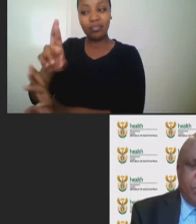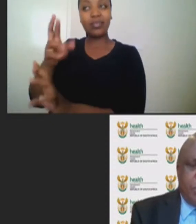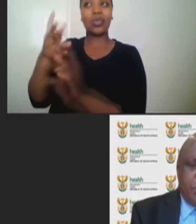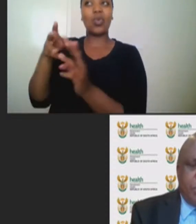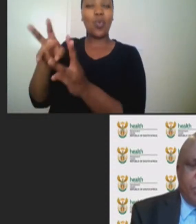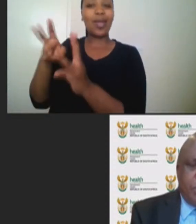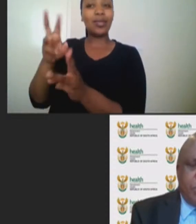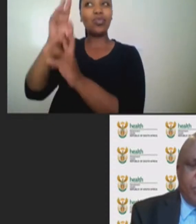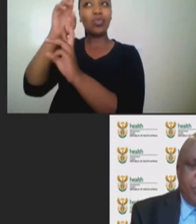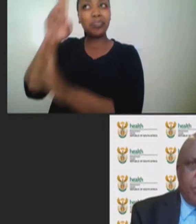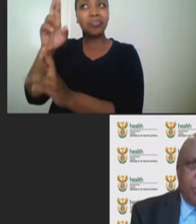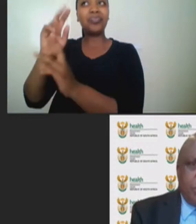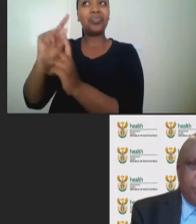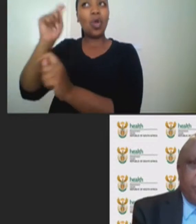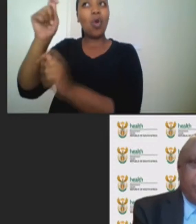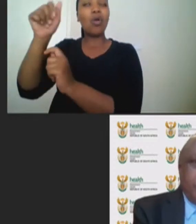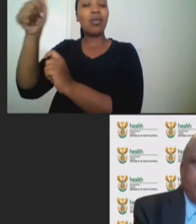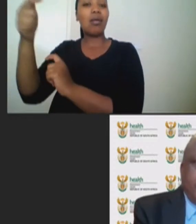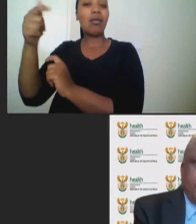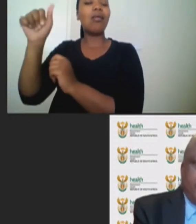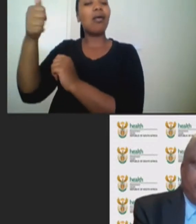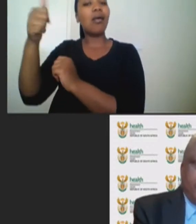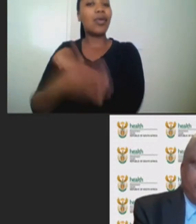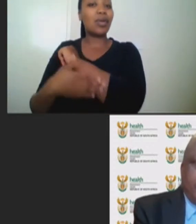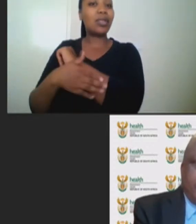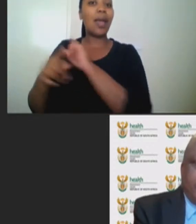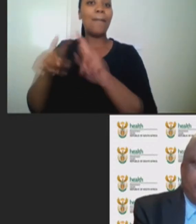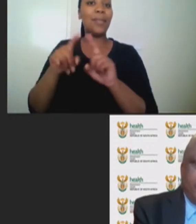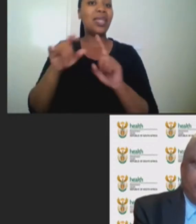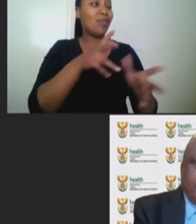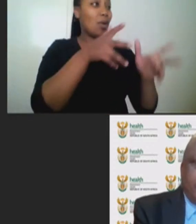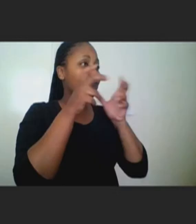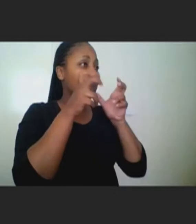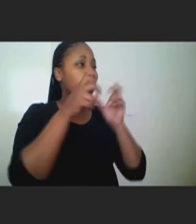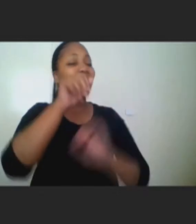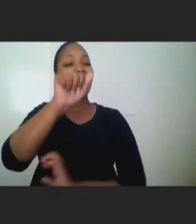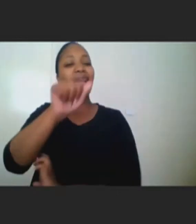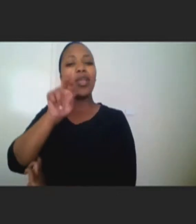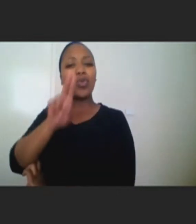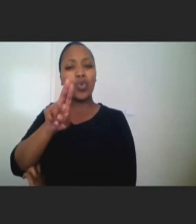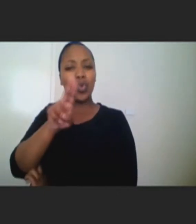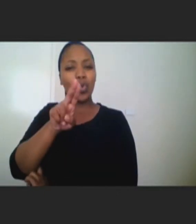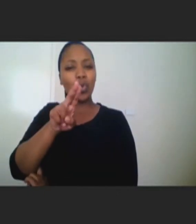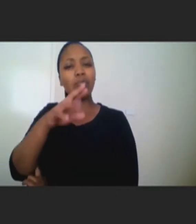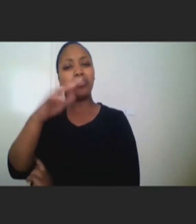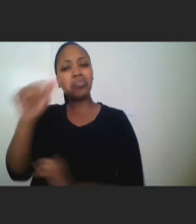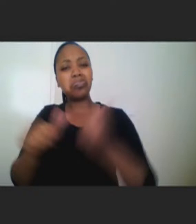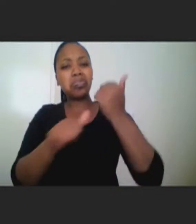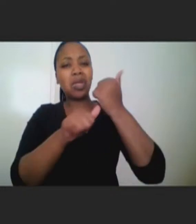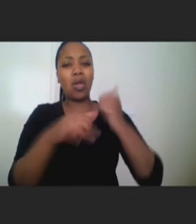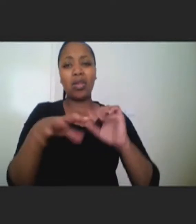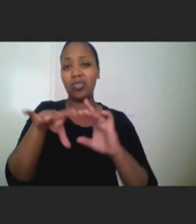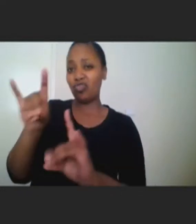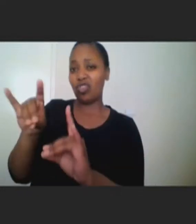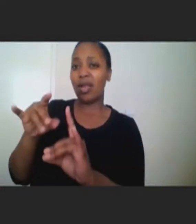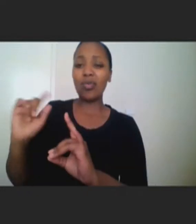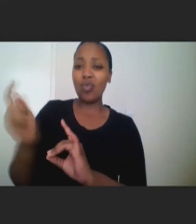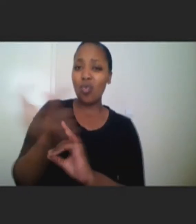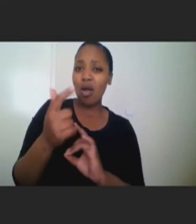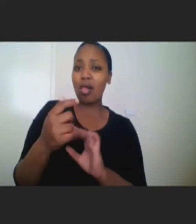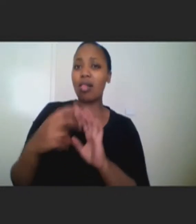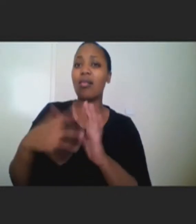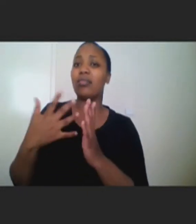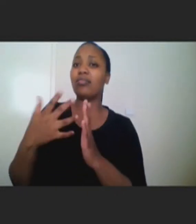listen to the AU co-chair, and that video has been playing in many of our national radio